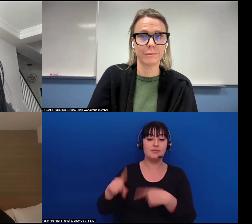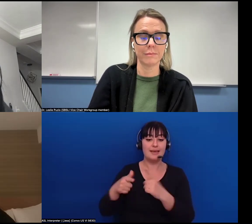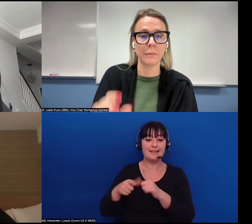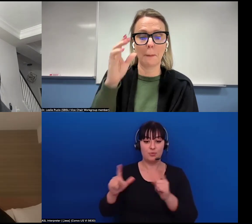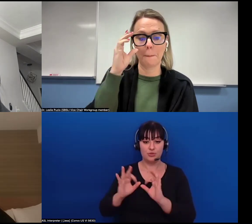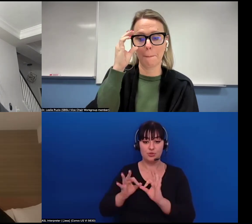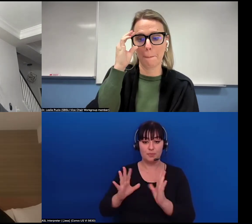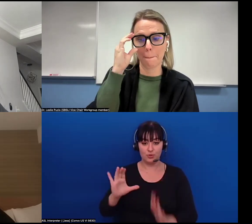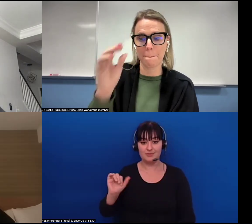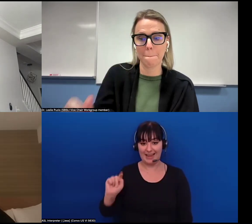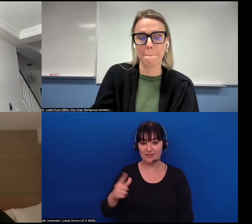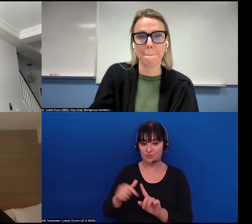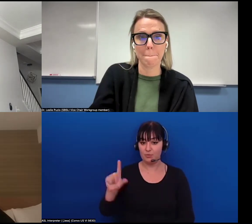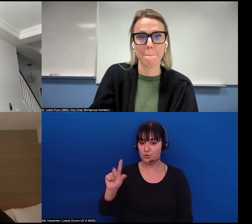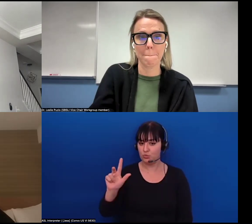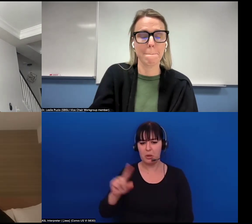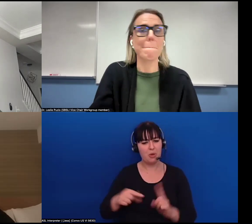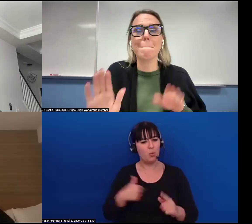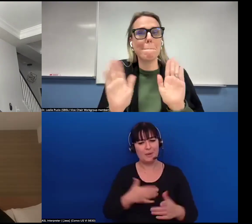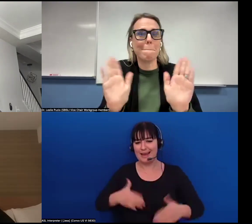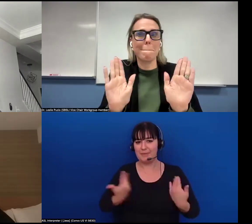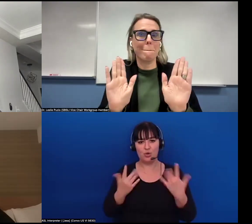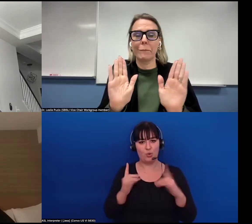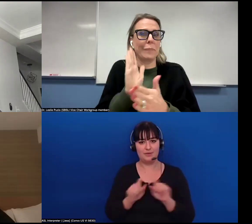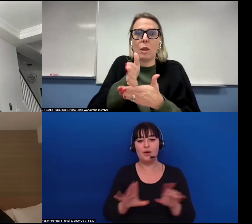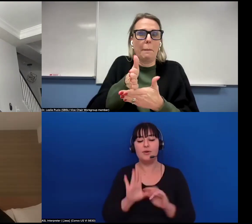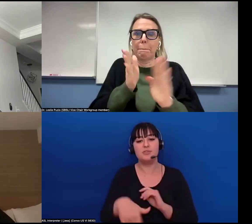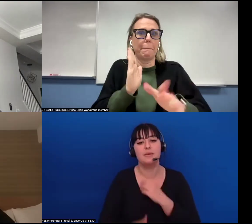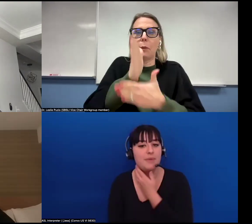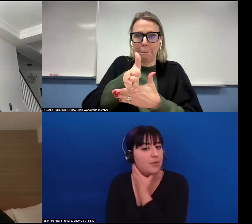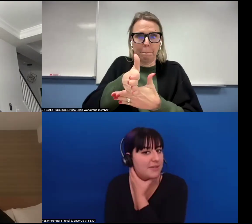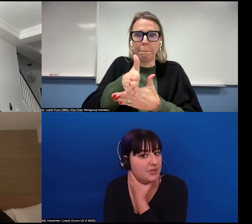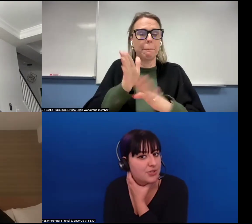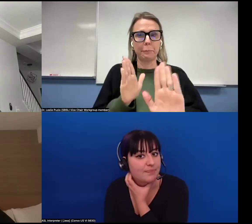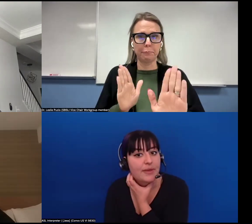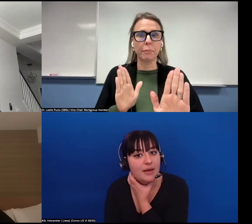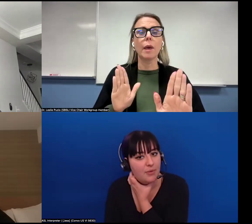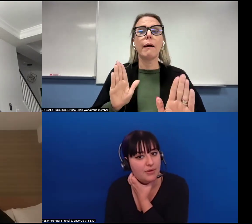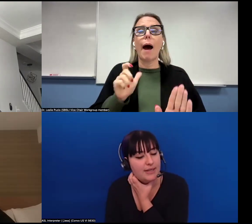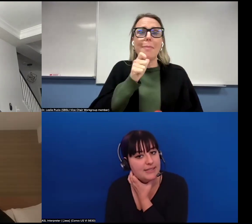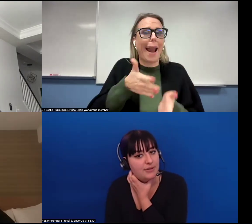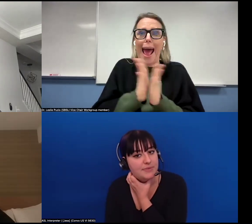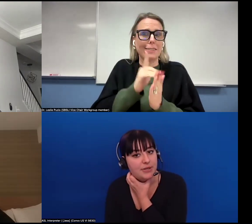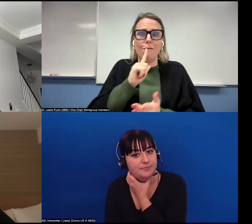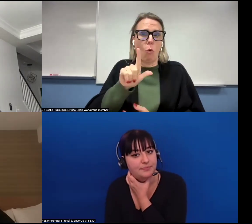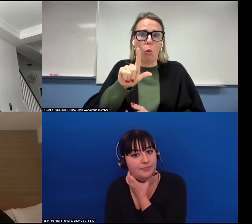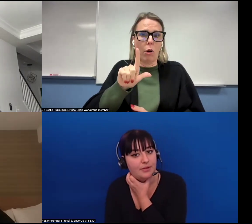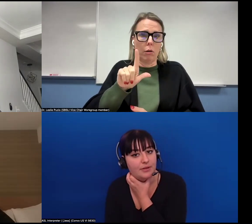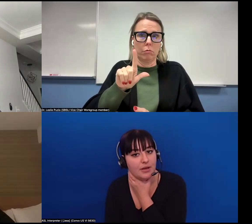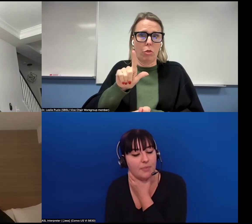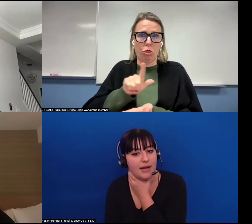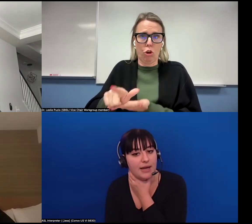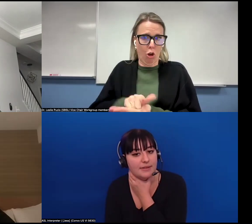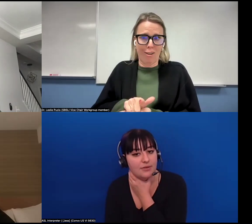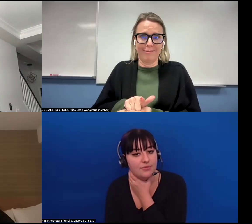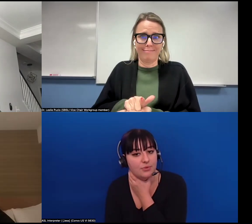2023, but we are happy to send it again. And then what Laura Sorry, maybe we sent. misunderstood. I would like to interrupt here.